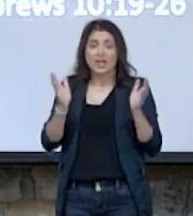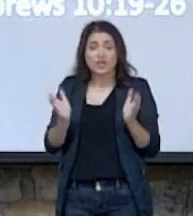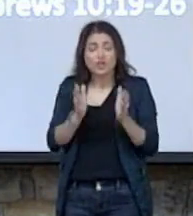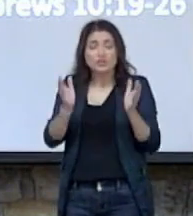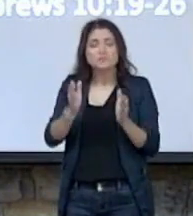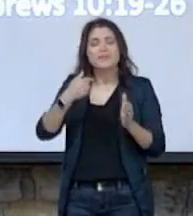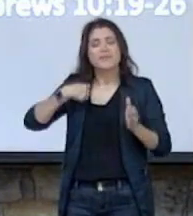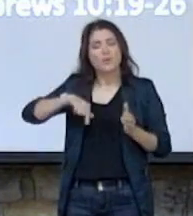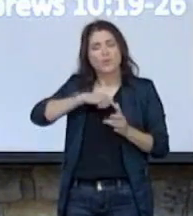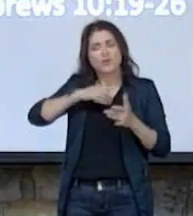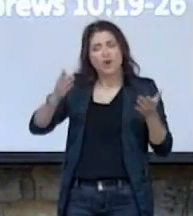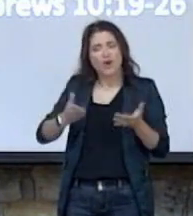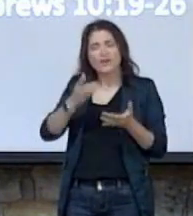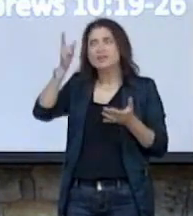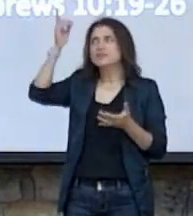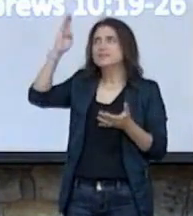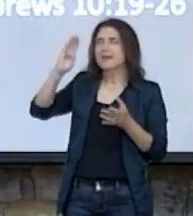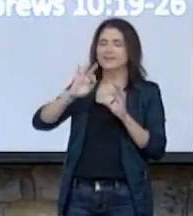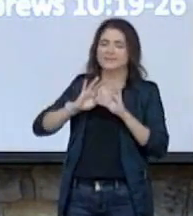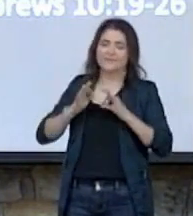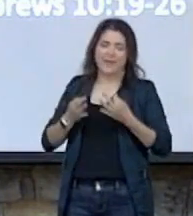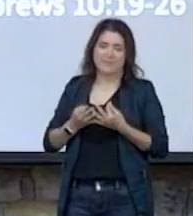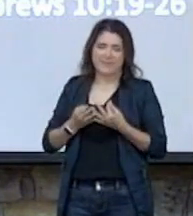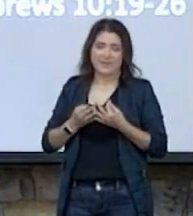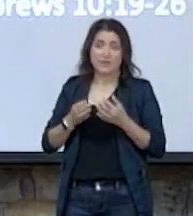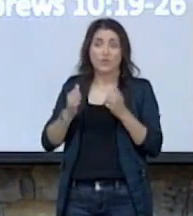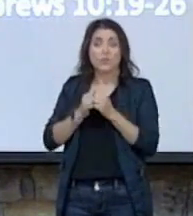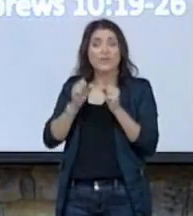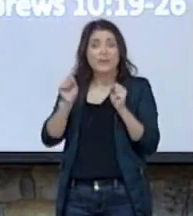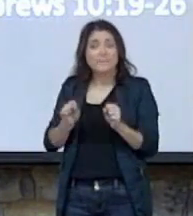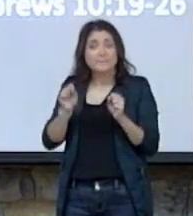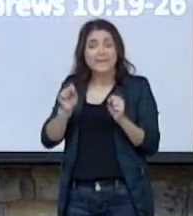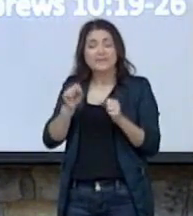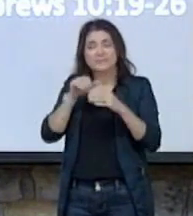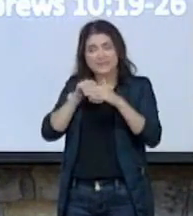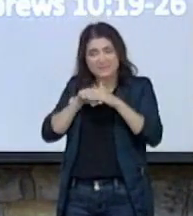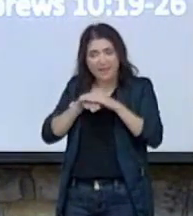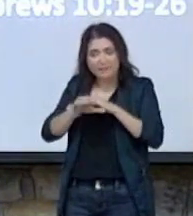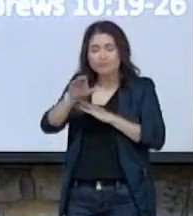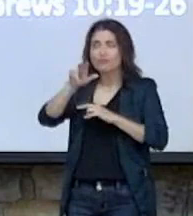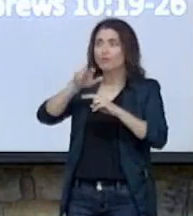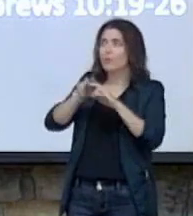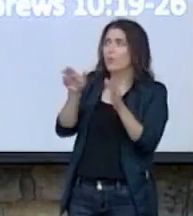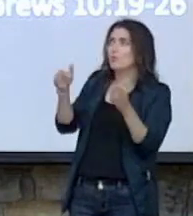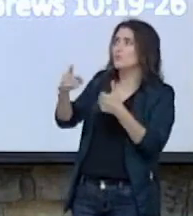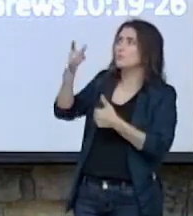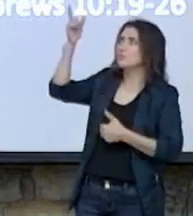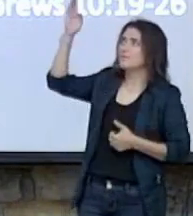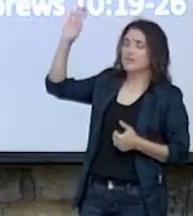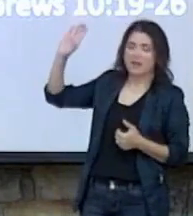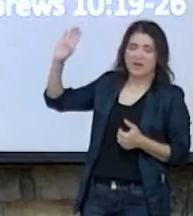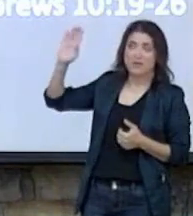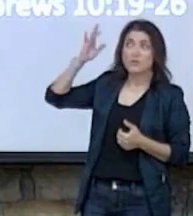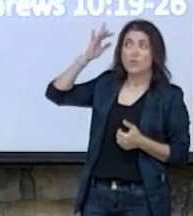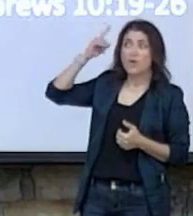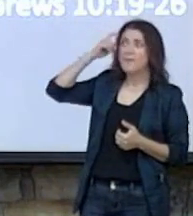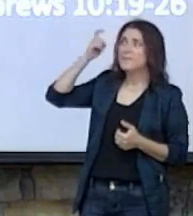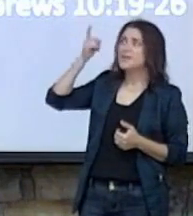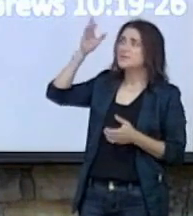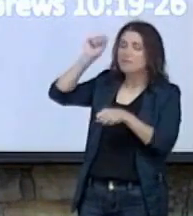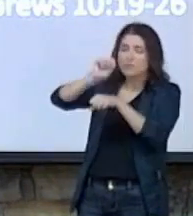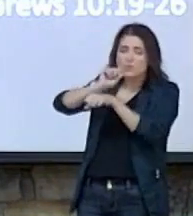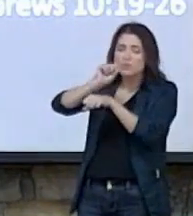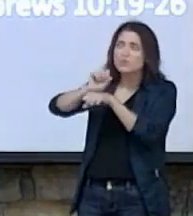Encouragement that we are here as God's family with the ability to enter the very throne room of God because of the work of the